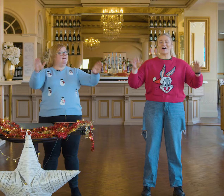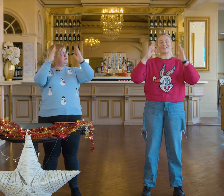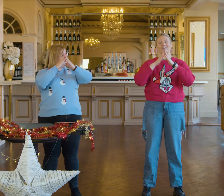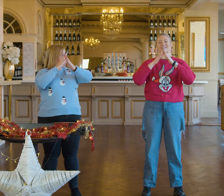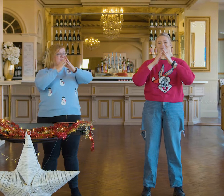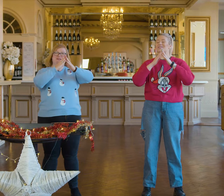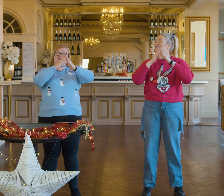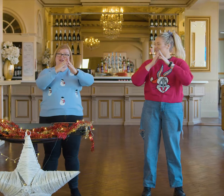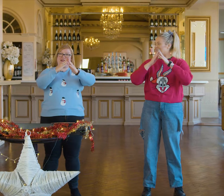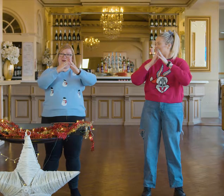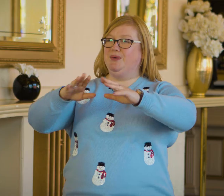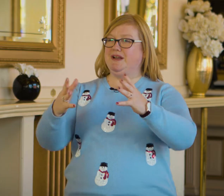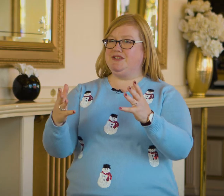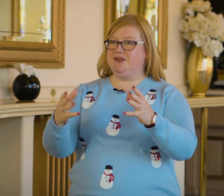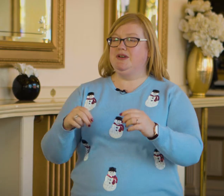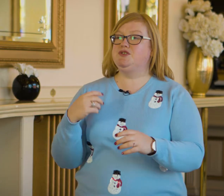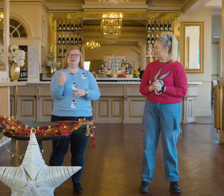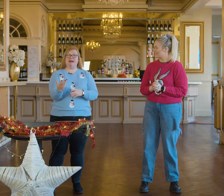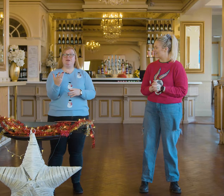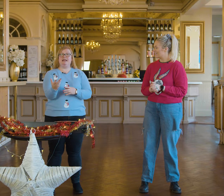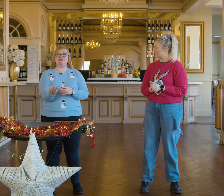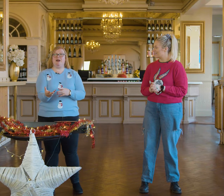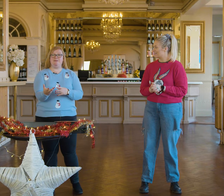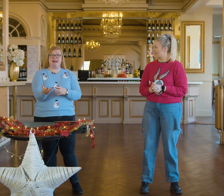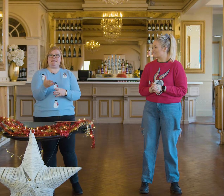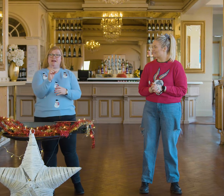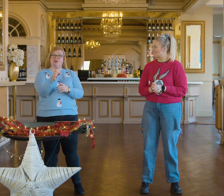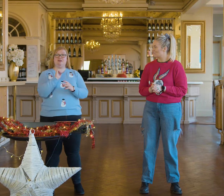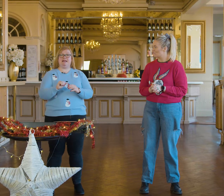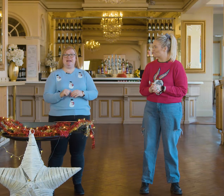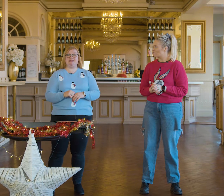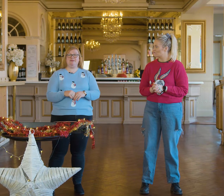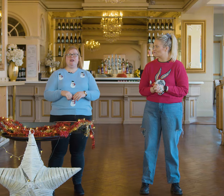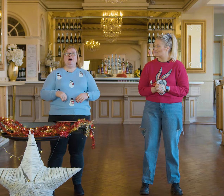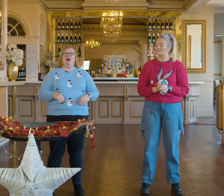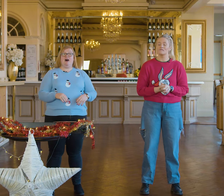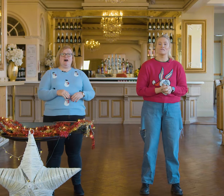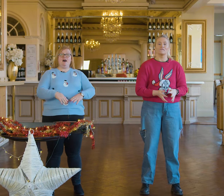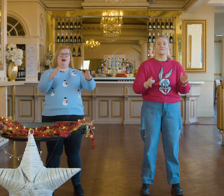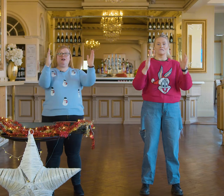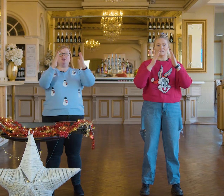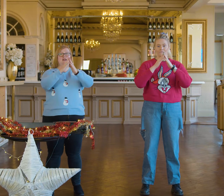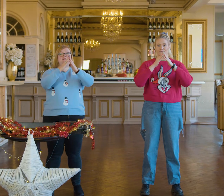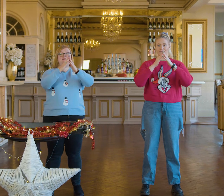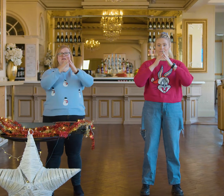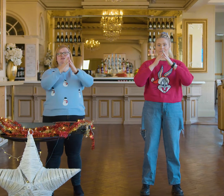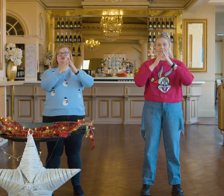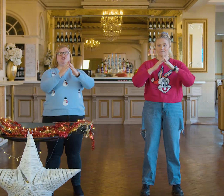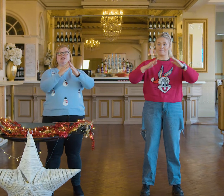the Christmas tree. Well done. So now let's learn the melody, and it goes like this. A Christmas tree,